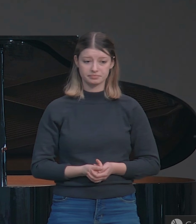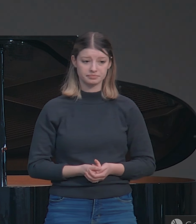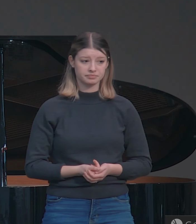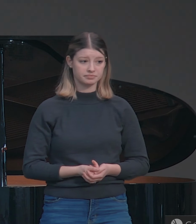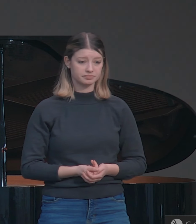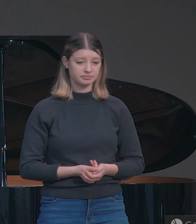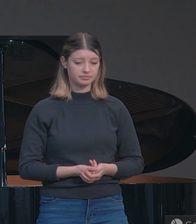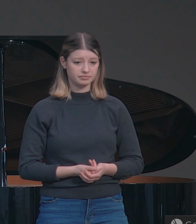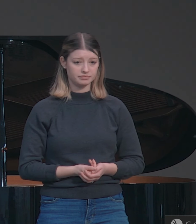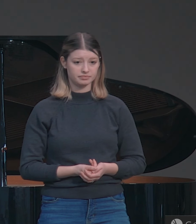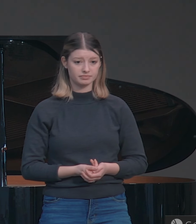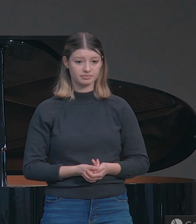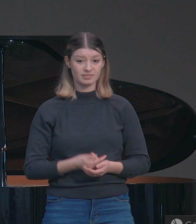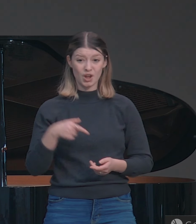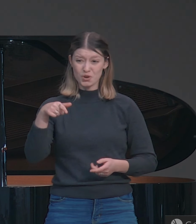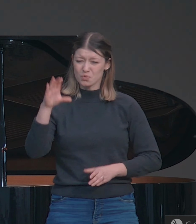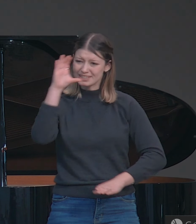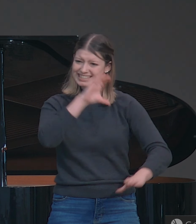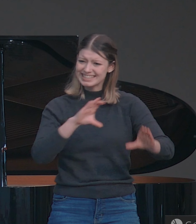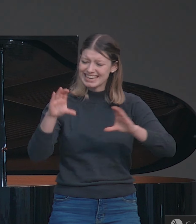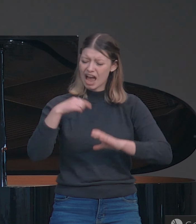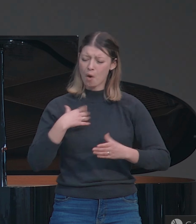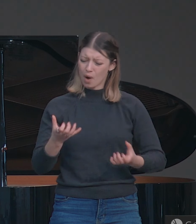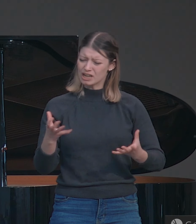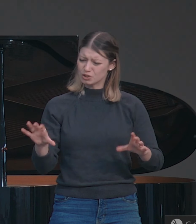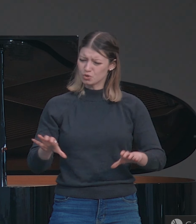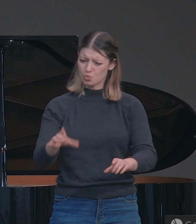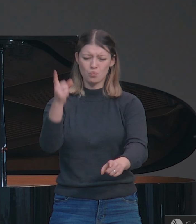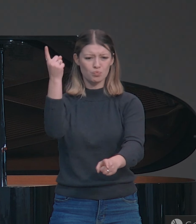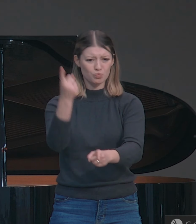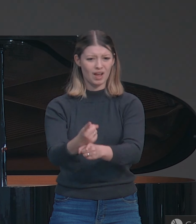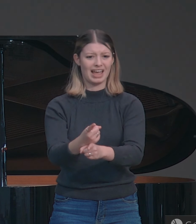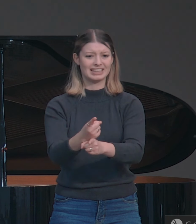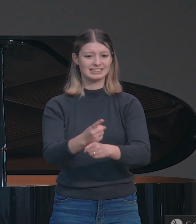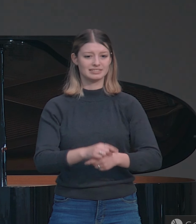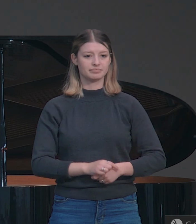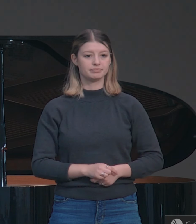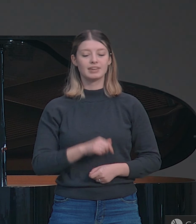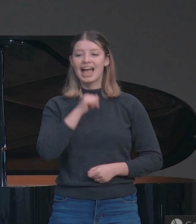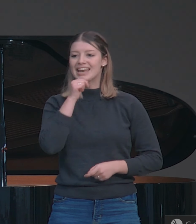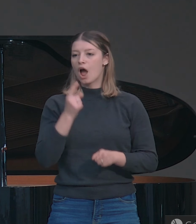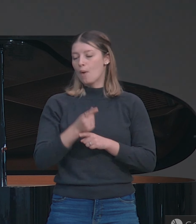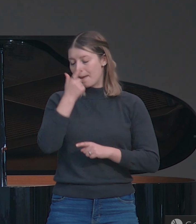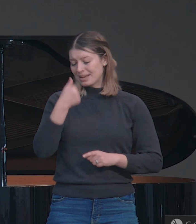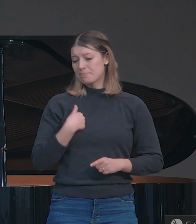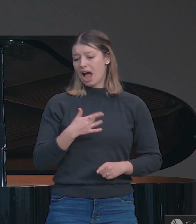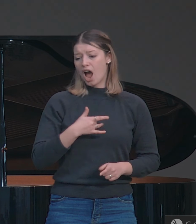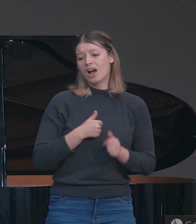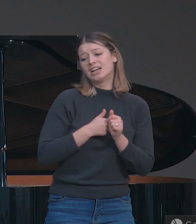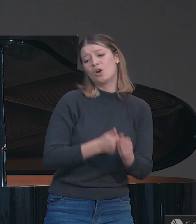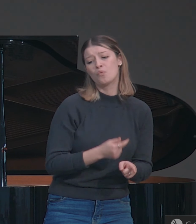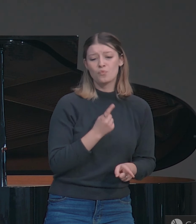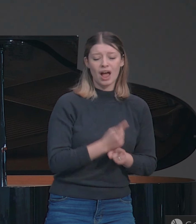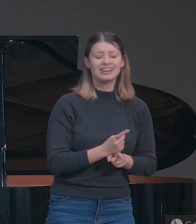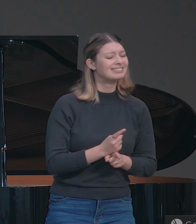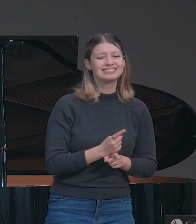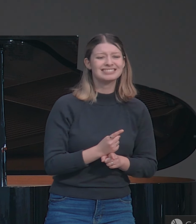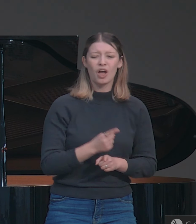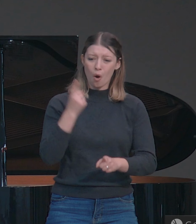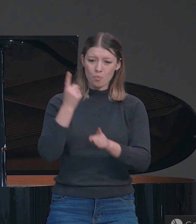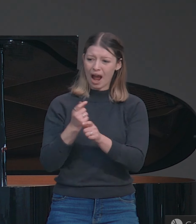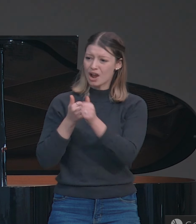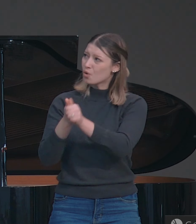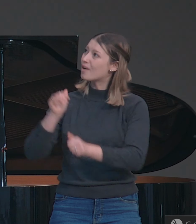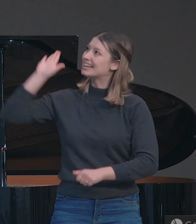Do you seek to just do what is right? And not right by what your heart tells you what is right, right by what God's